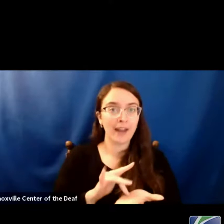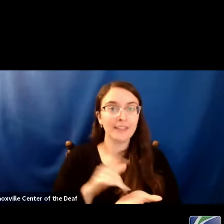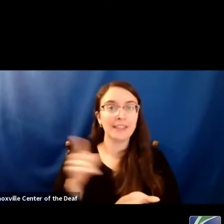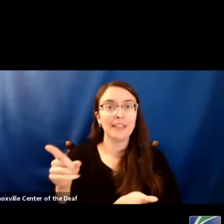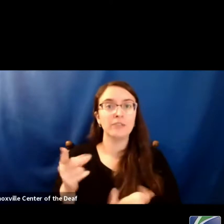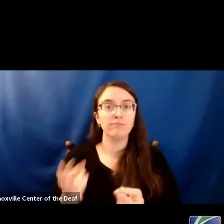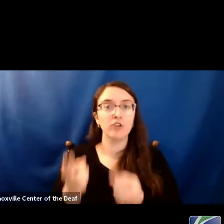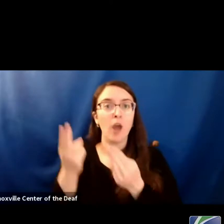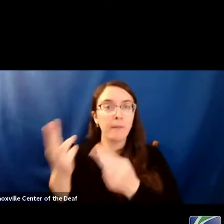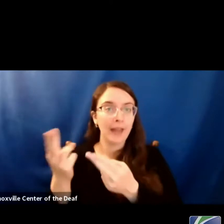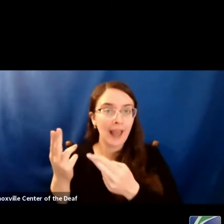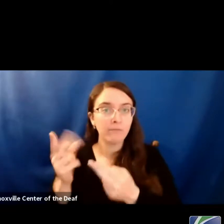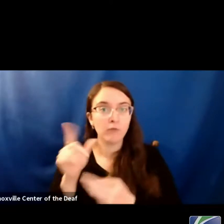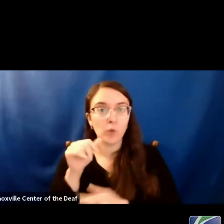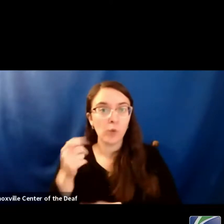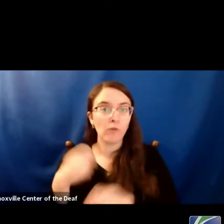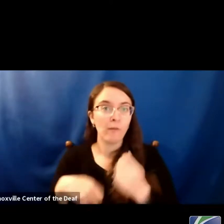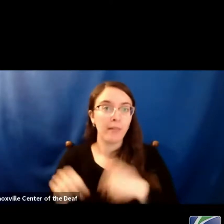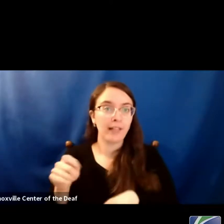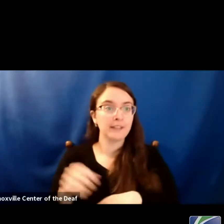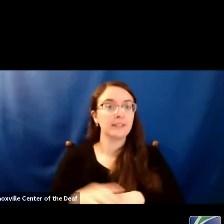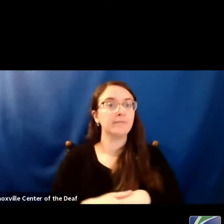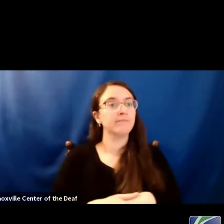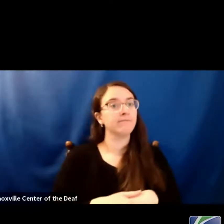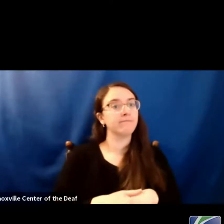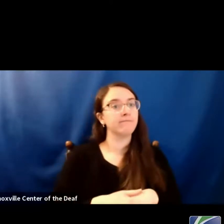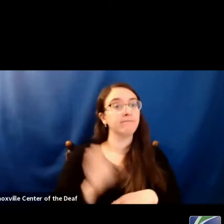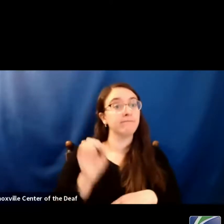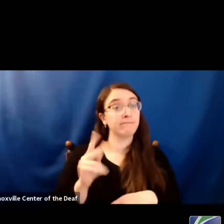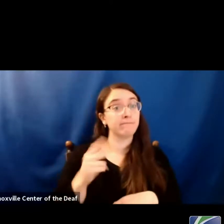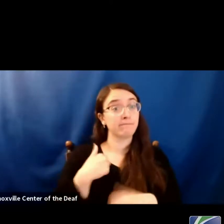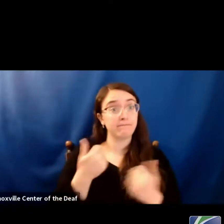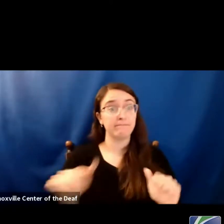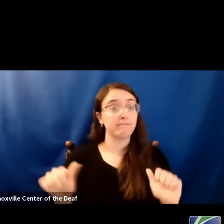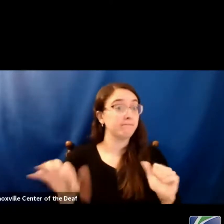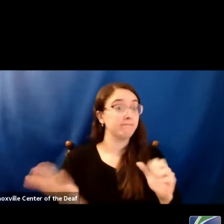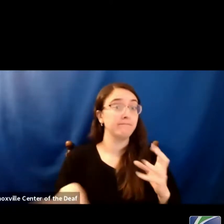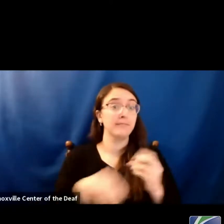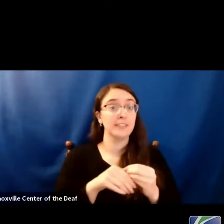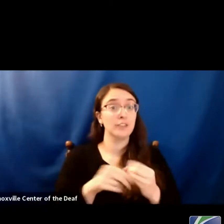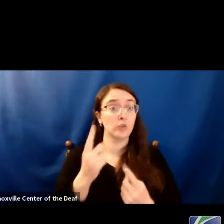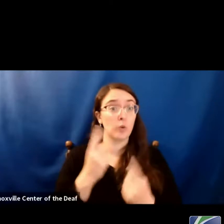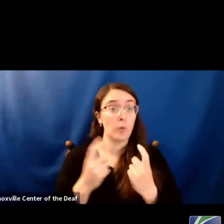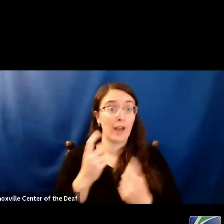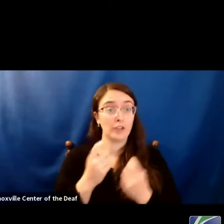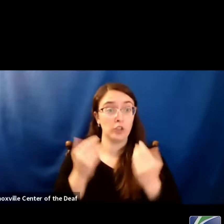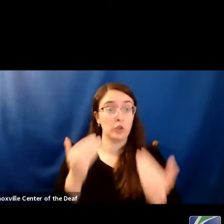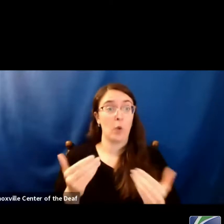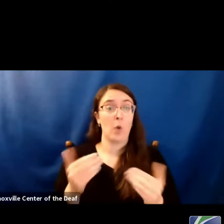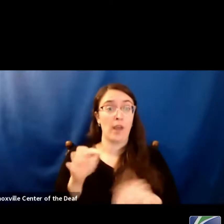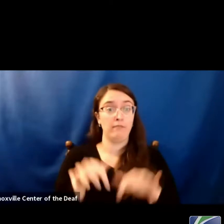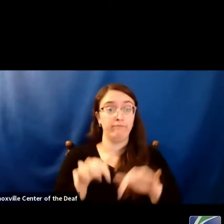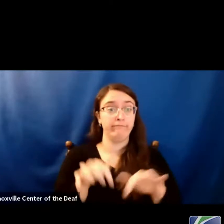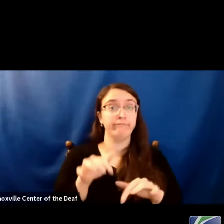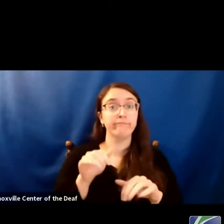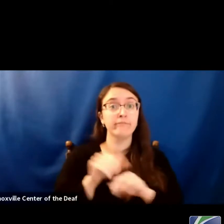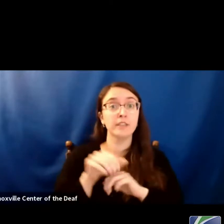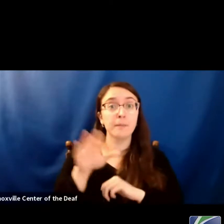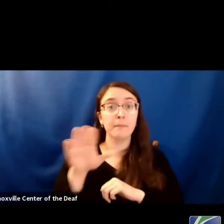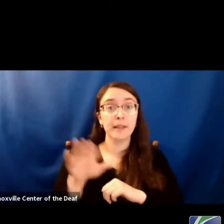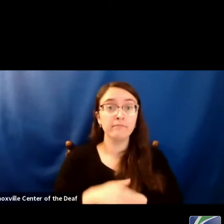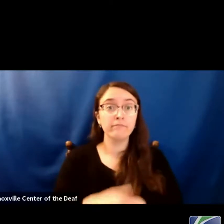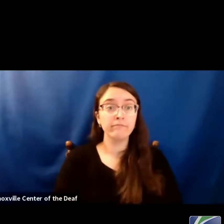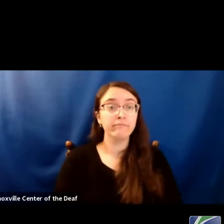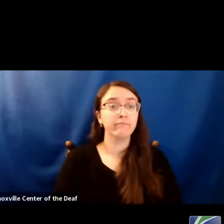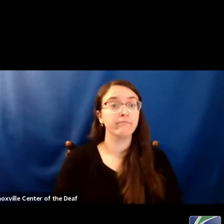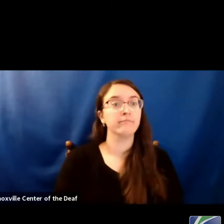replacement. All right, if there are any additional questions from the local media, please go ahead and submit those into the chat feature.